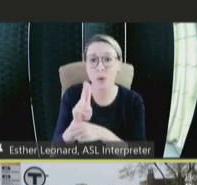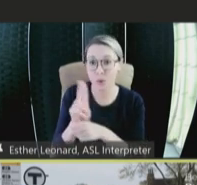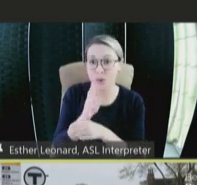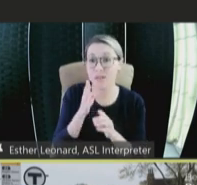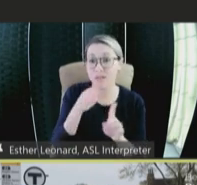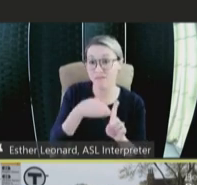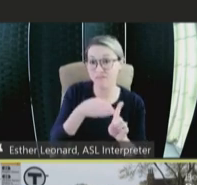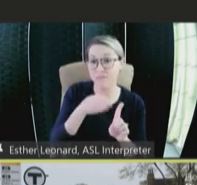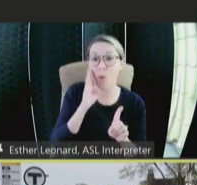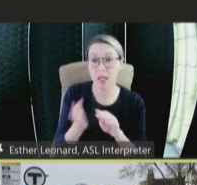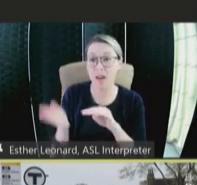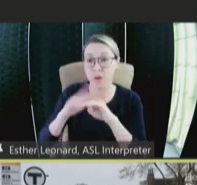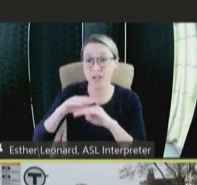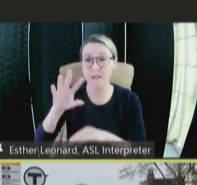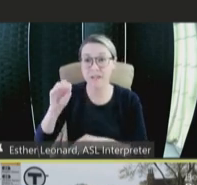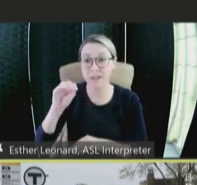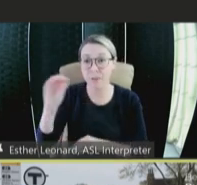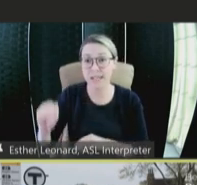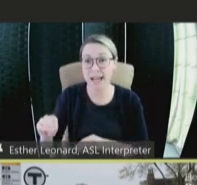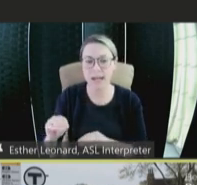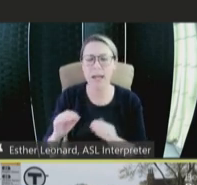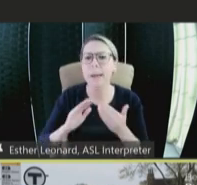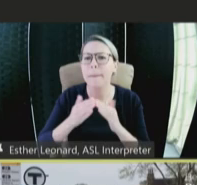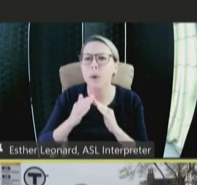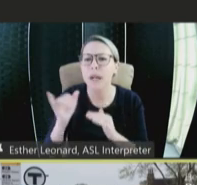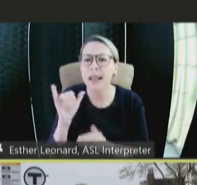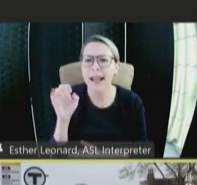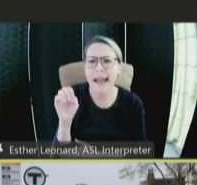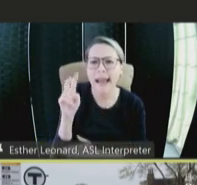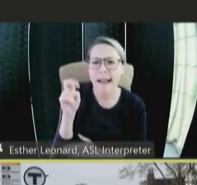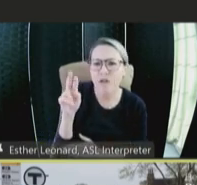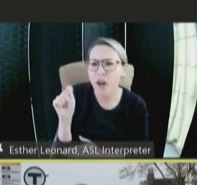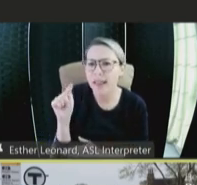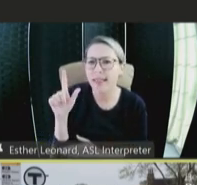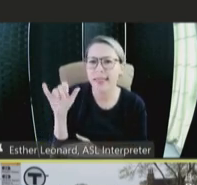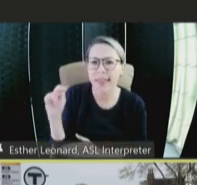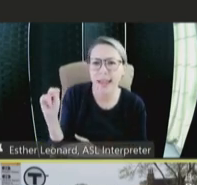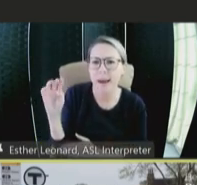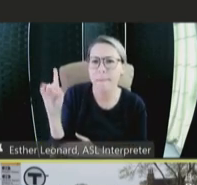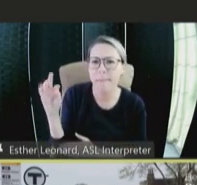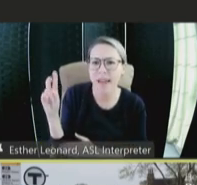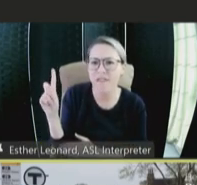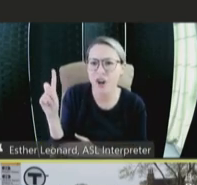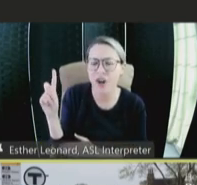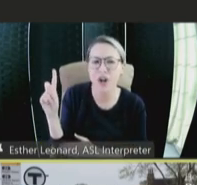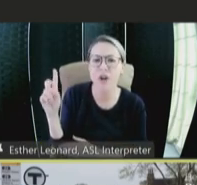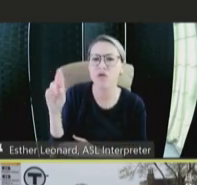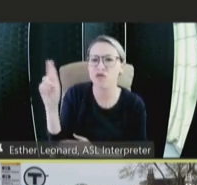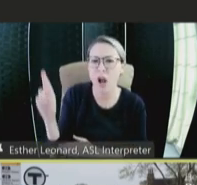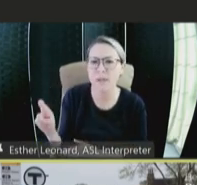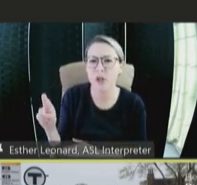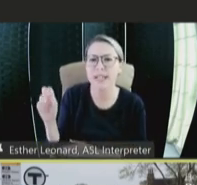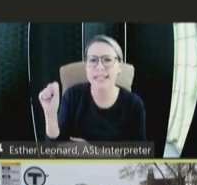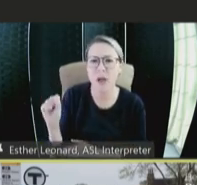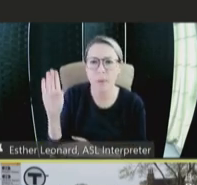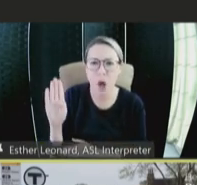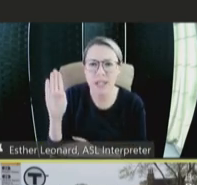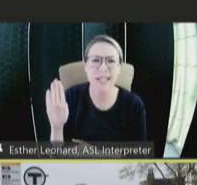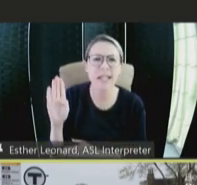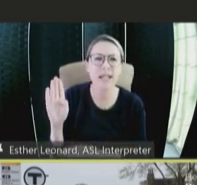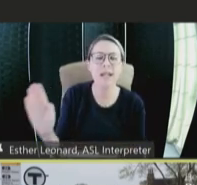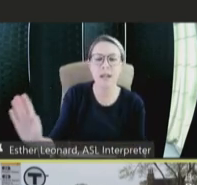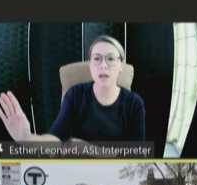of weekday service. Communities like Everett, Lynn, Bedford, Somerville, South Boston, West Roxbury do